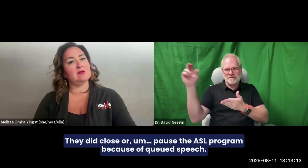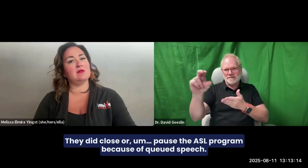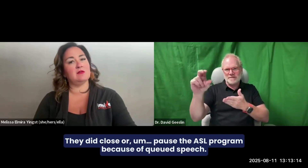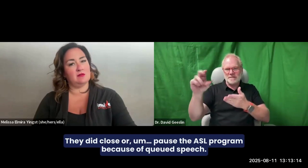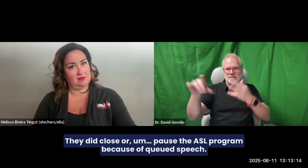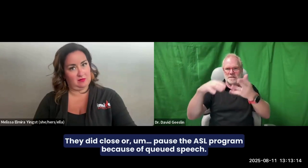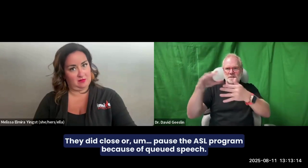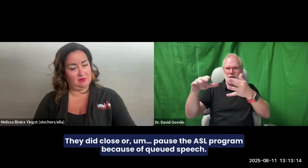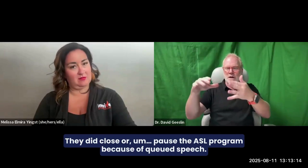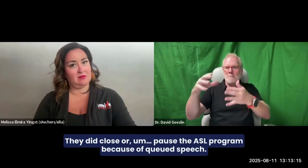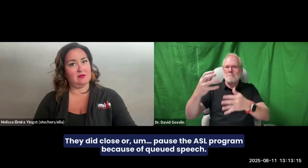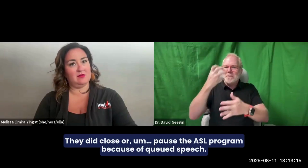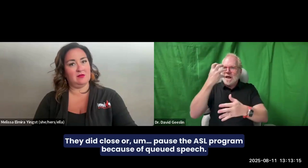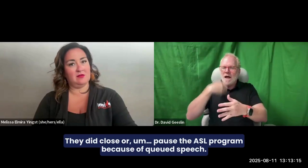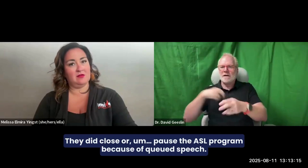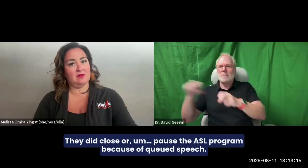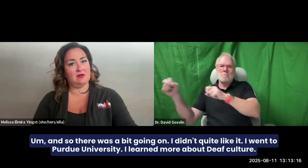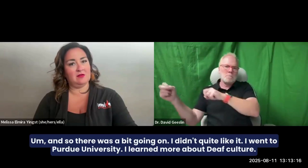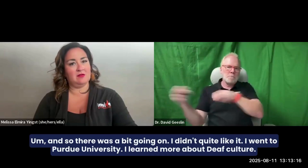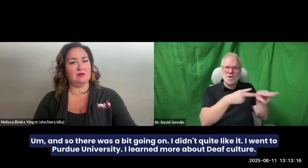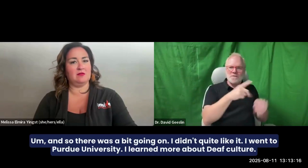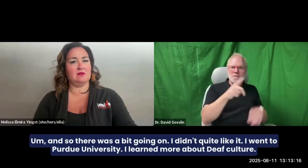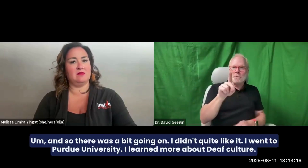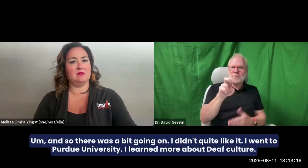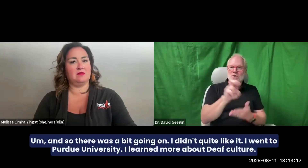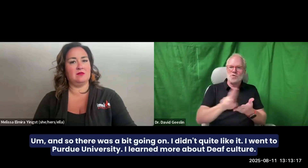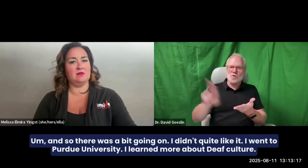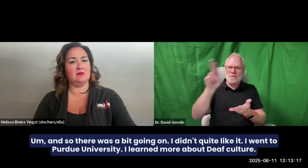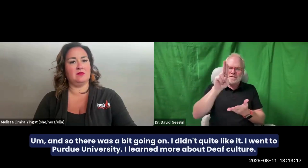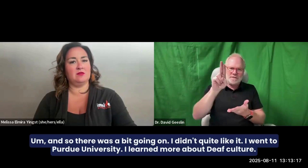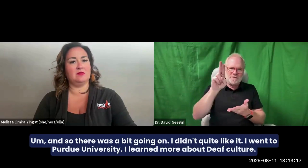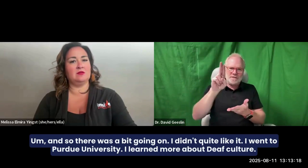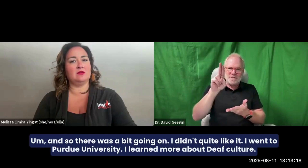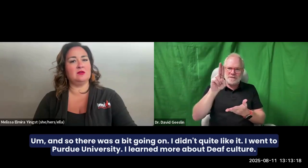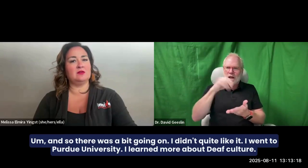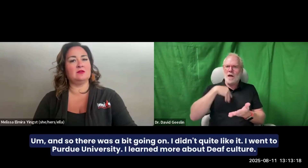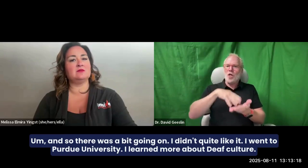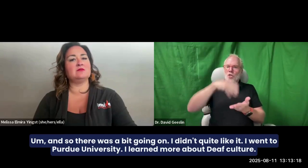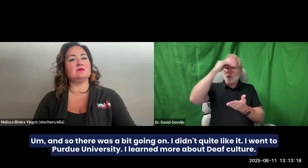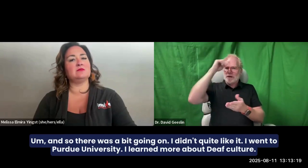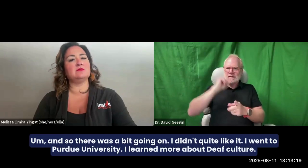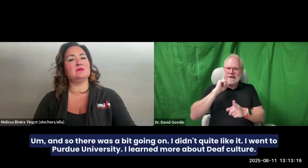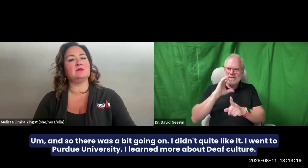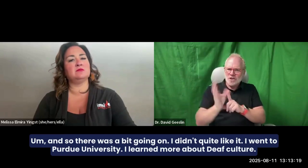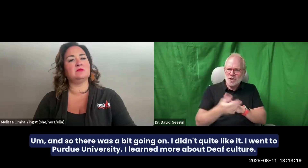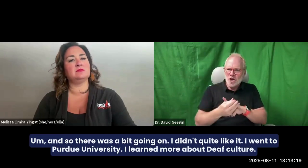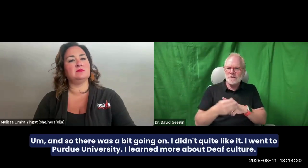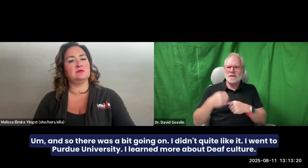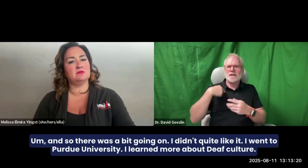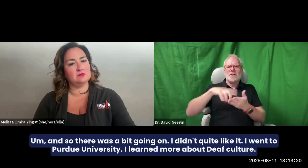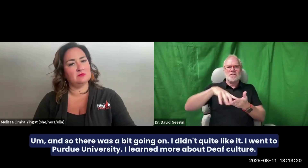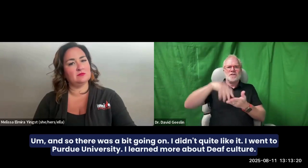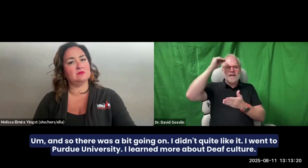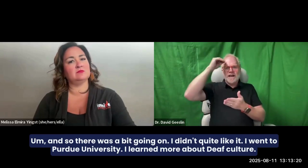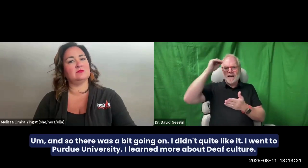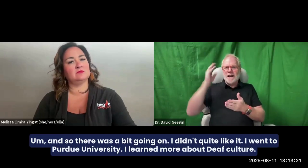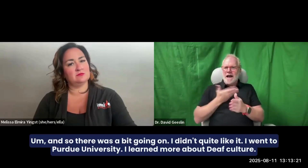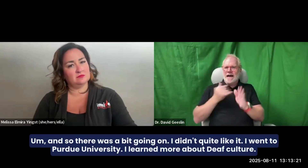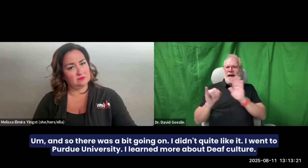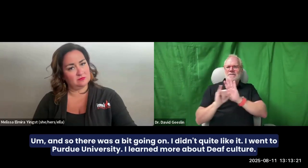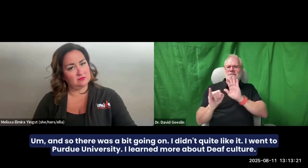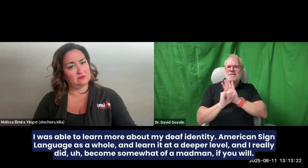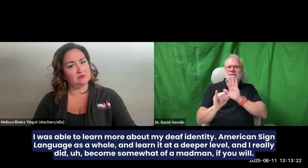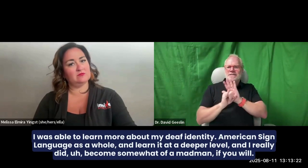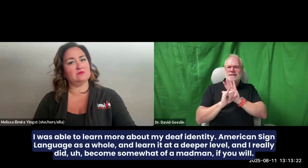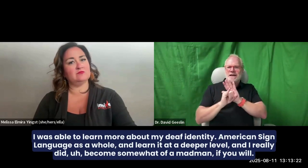ASL program because of cued speech. And so there was a bit going on. I didn't quite like it. I went to Purdue University. I learned more about